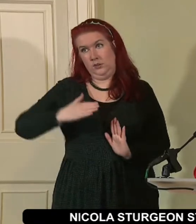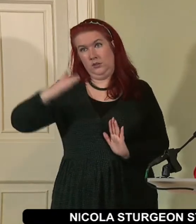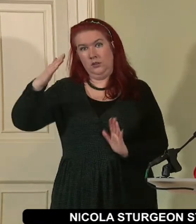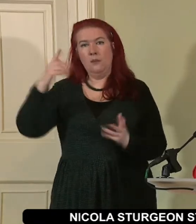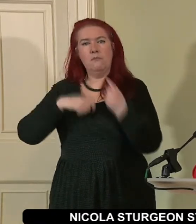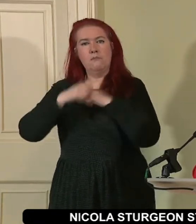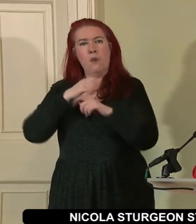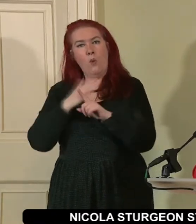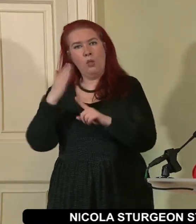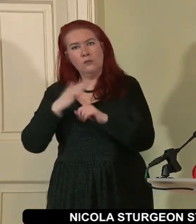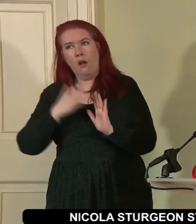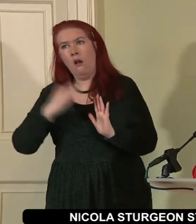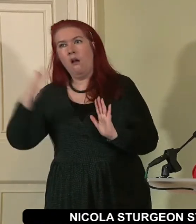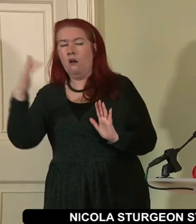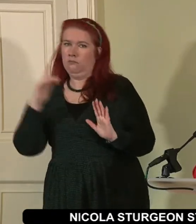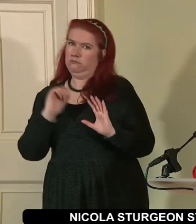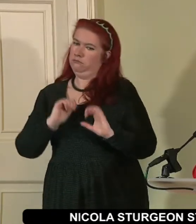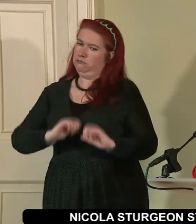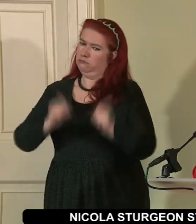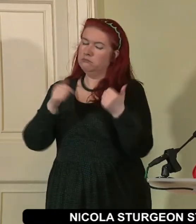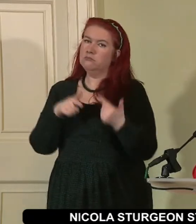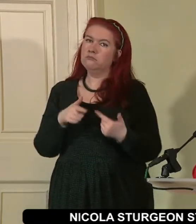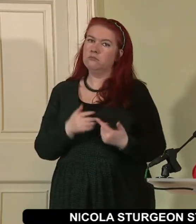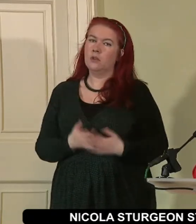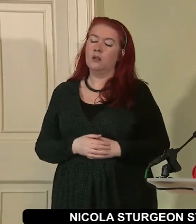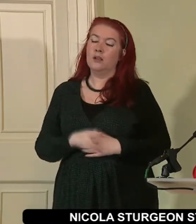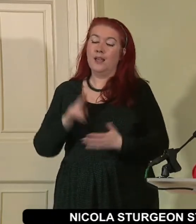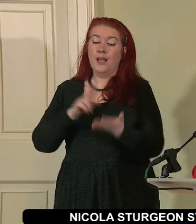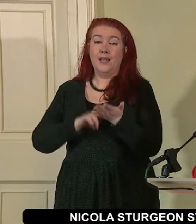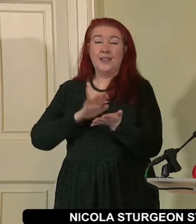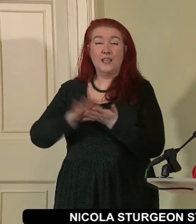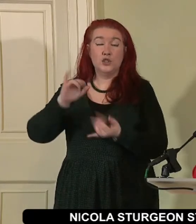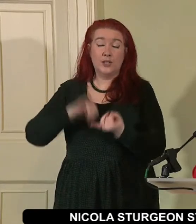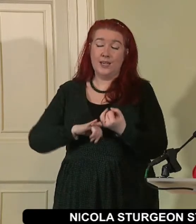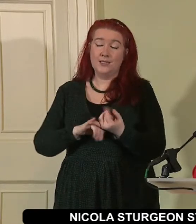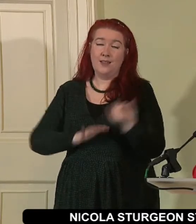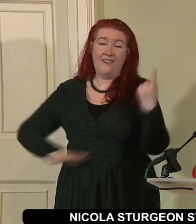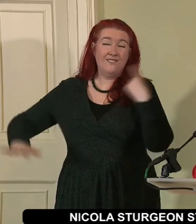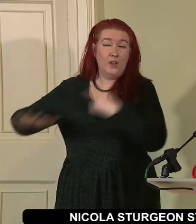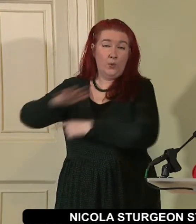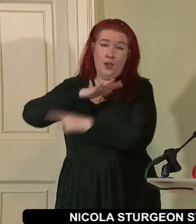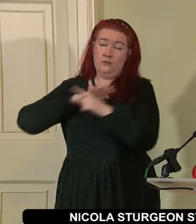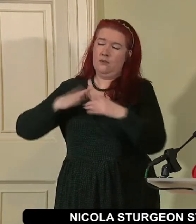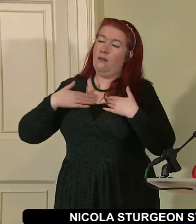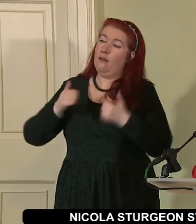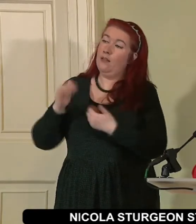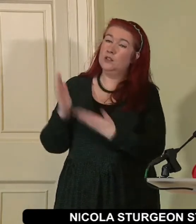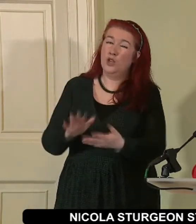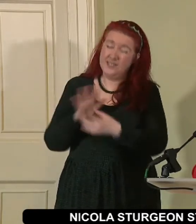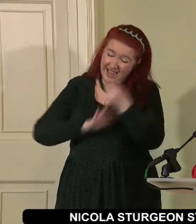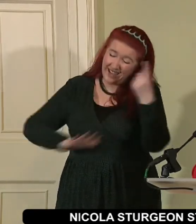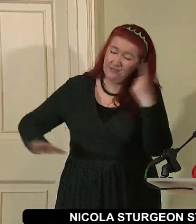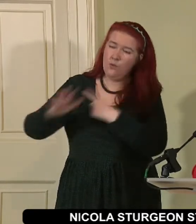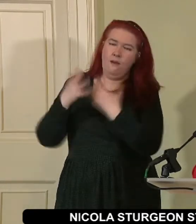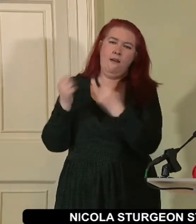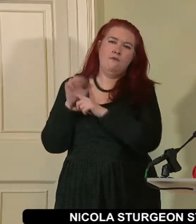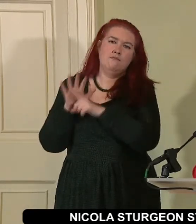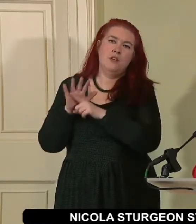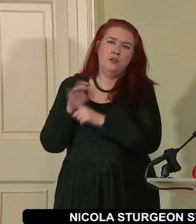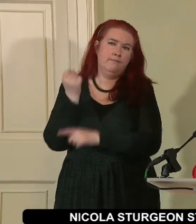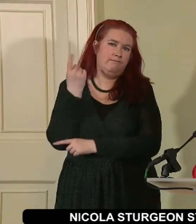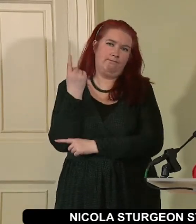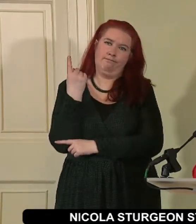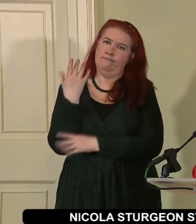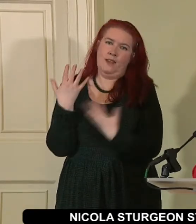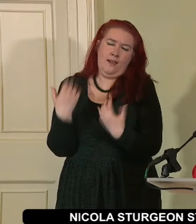through the school system are considerable. The NHS, everywhere, health services are under pressure. This